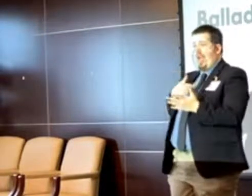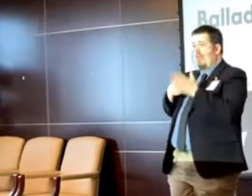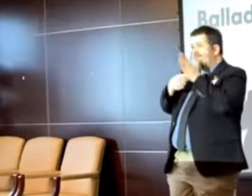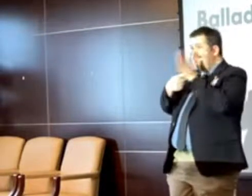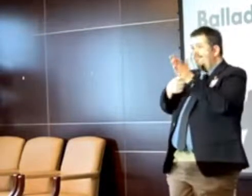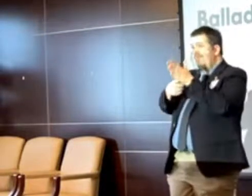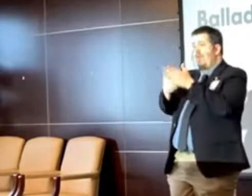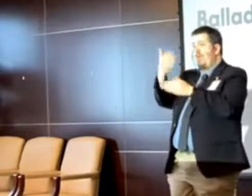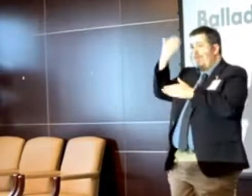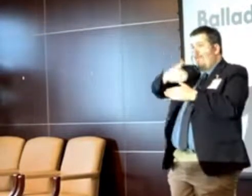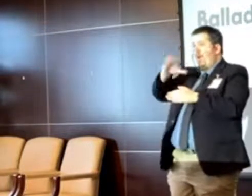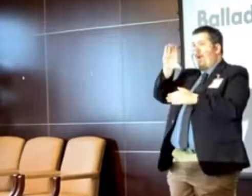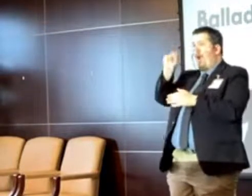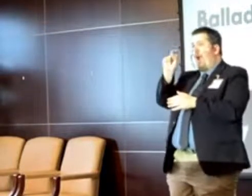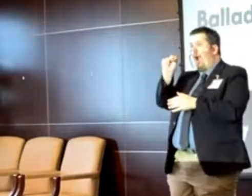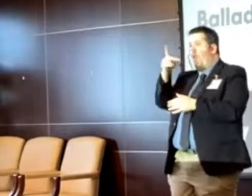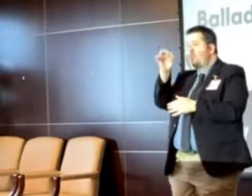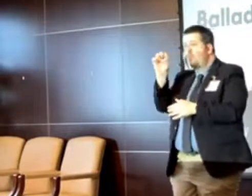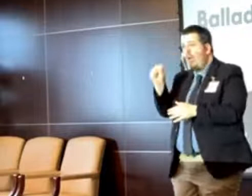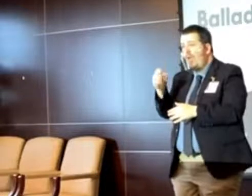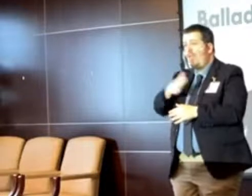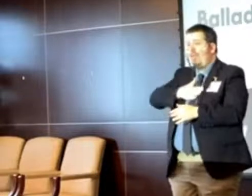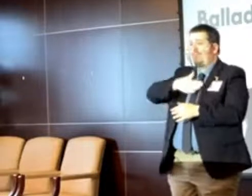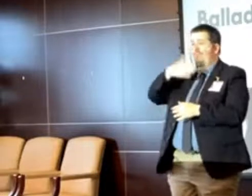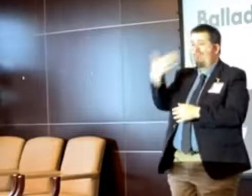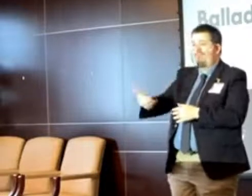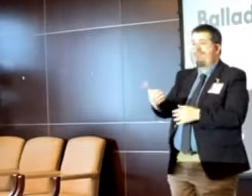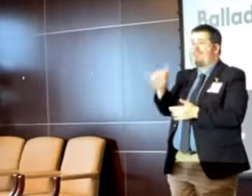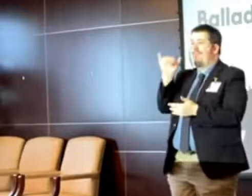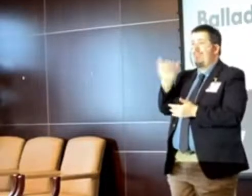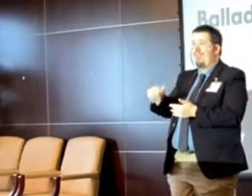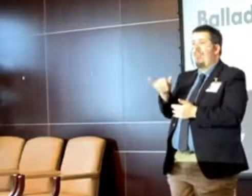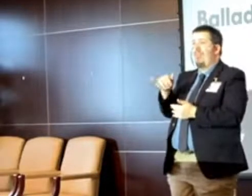testified to that before Congress. I've been very candid about that.